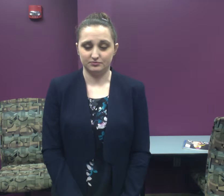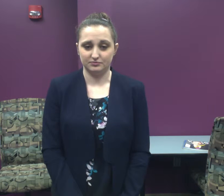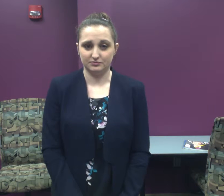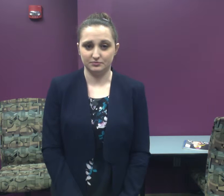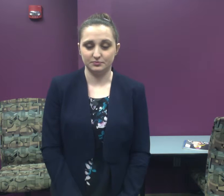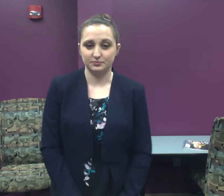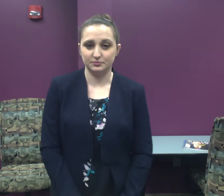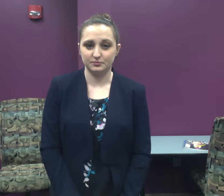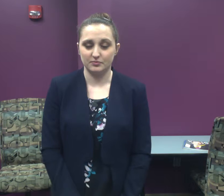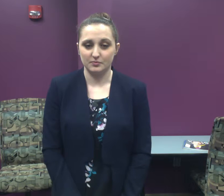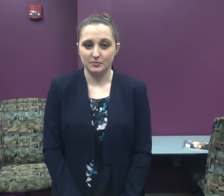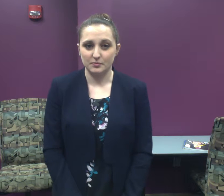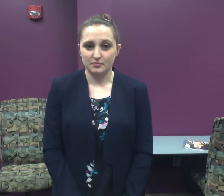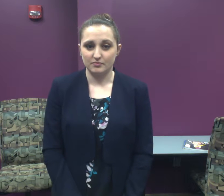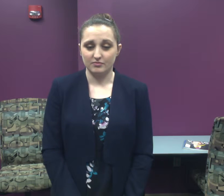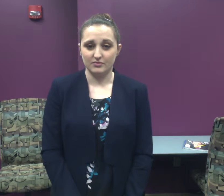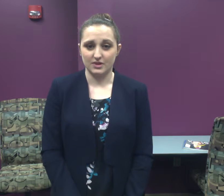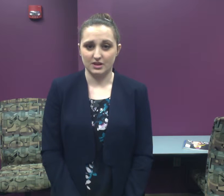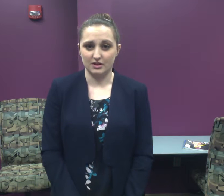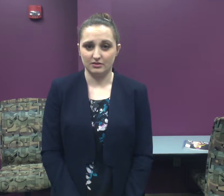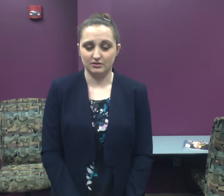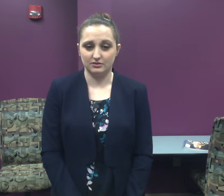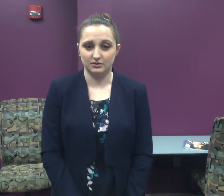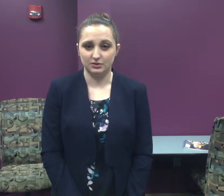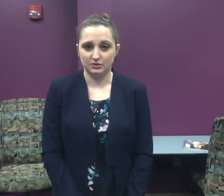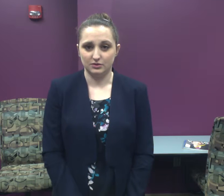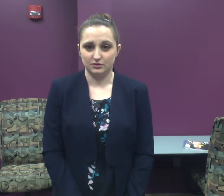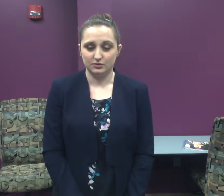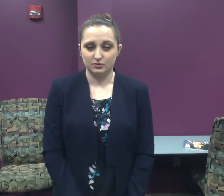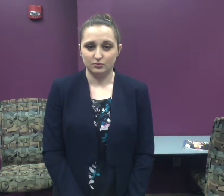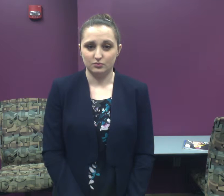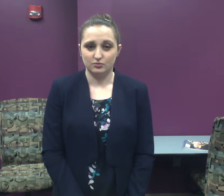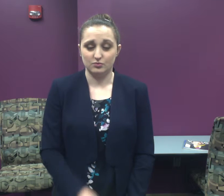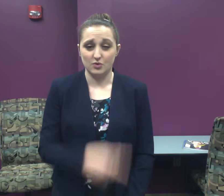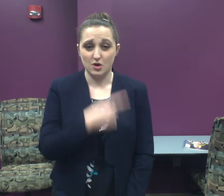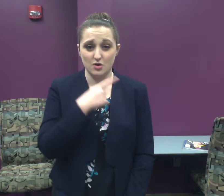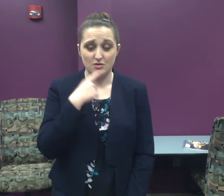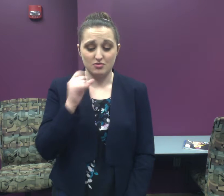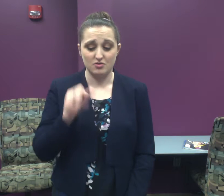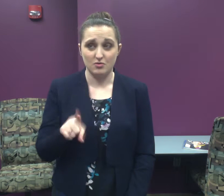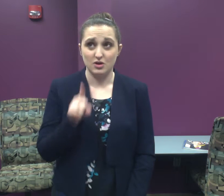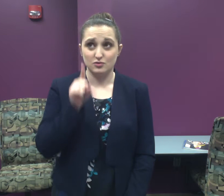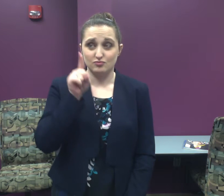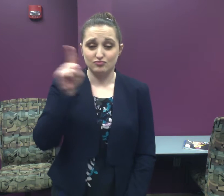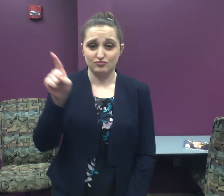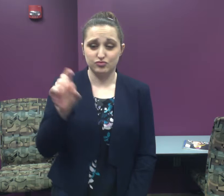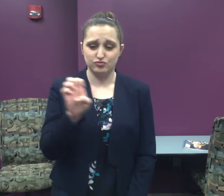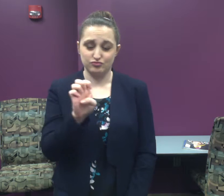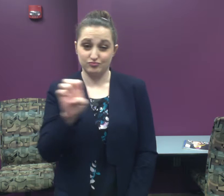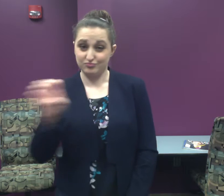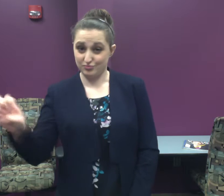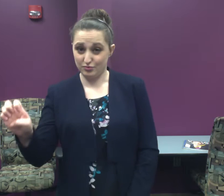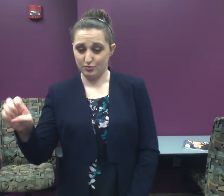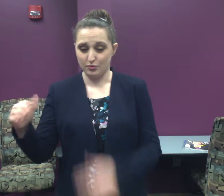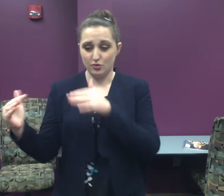was incredibly vicious. There was no humanity there. There was no Geneva. If you were a prisoner, you were